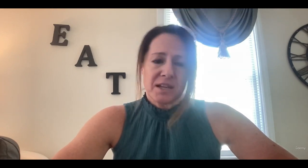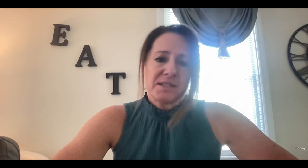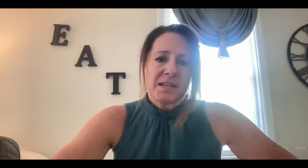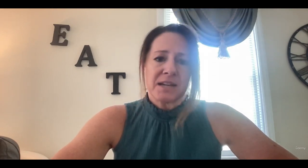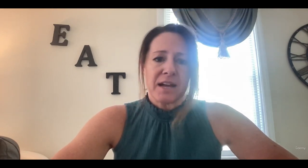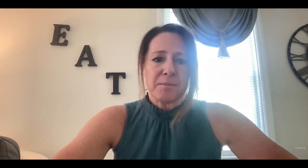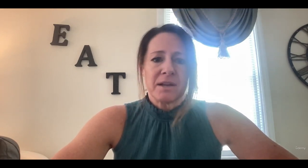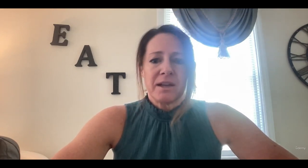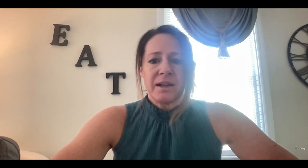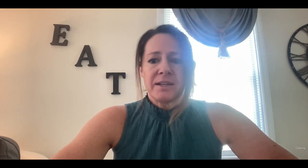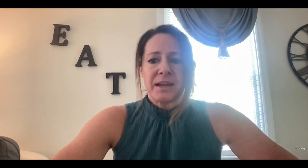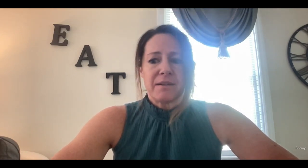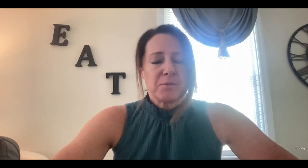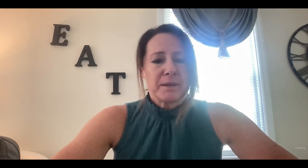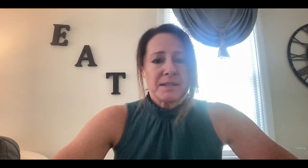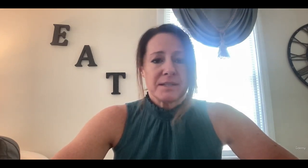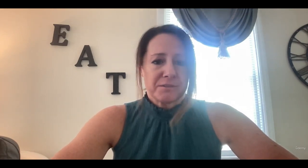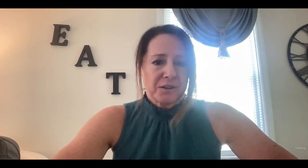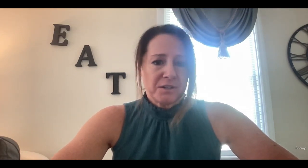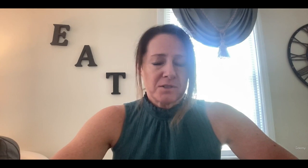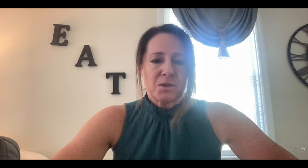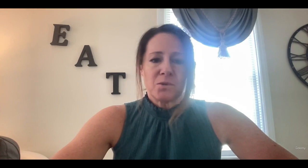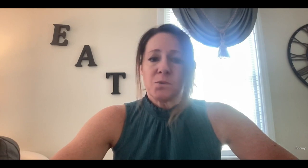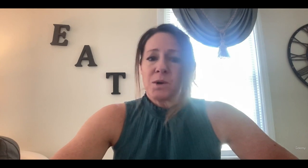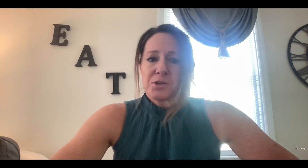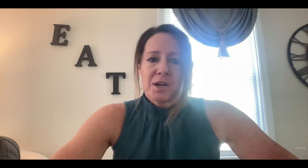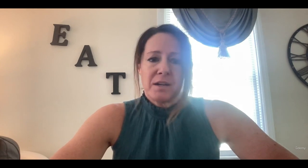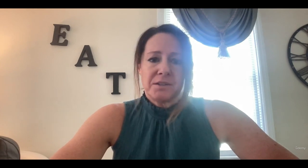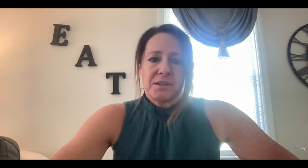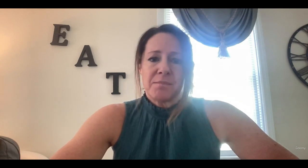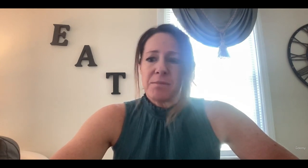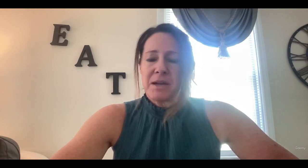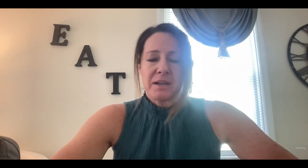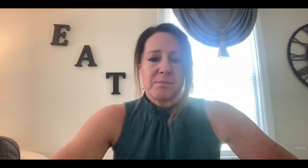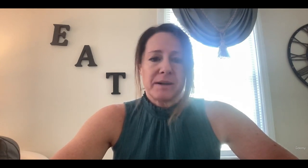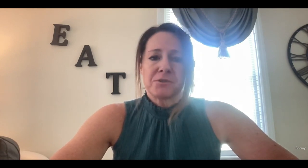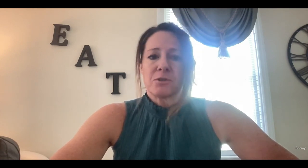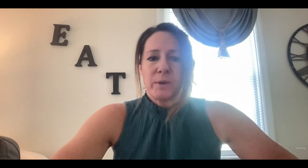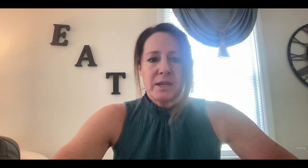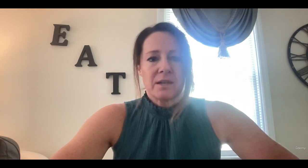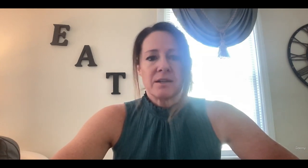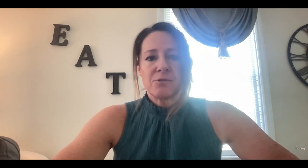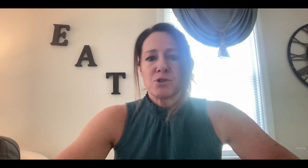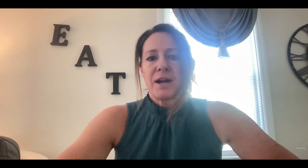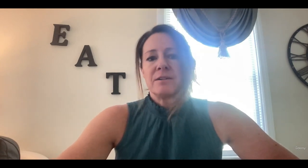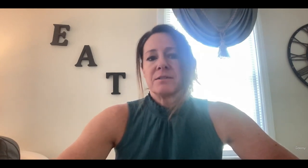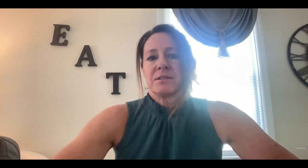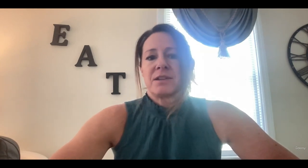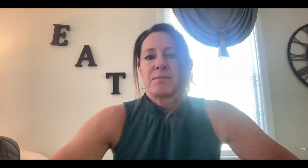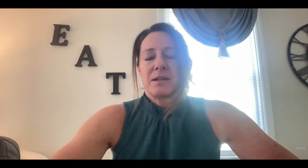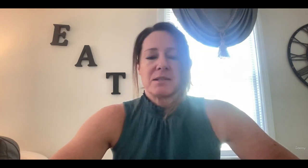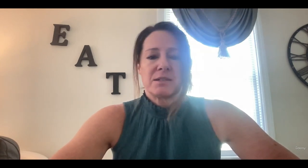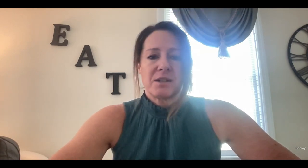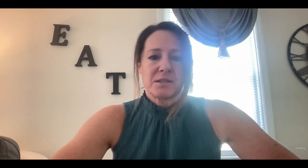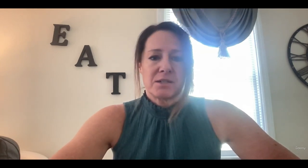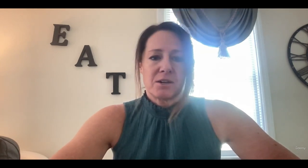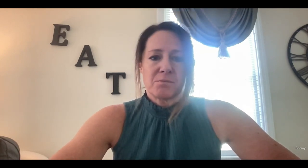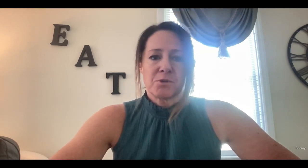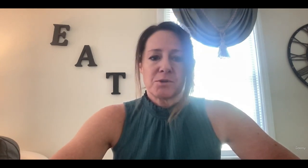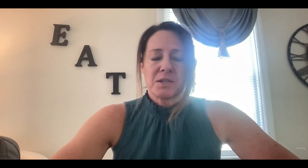take time, and everybody's different. So one child, they may pick it up after a week, and another child, they might not start producing